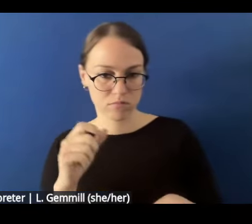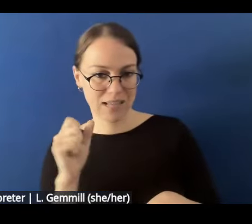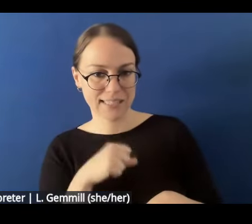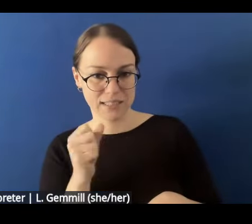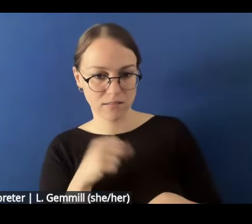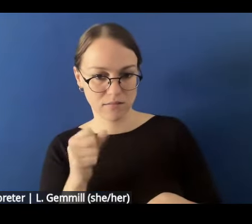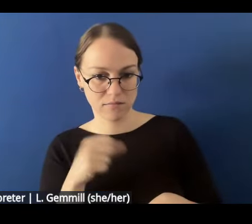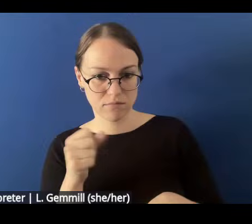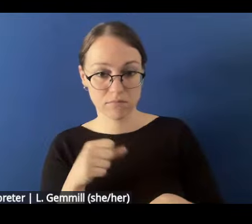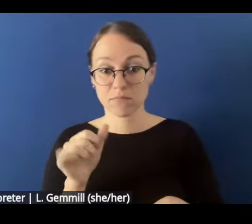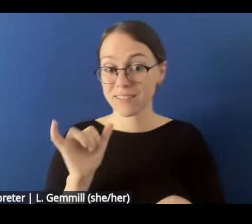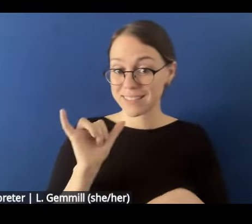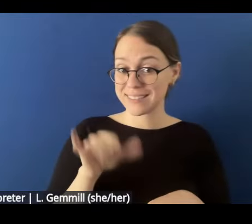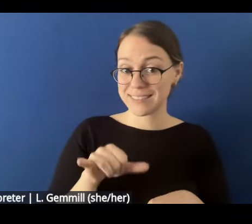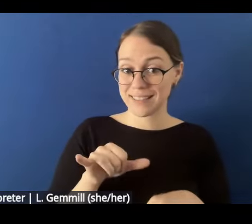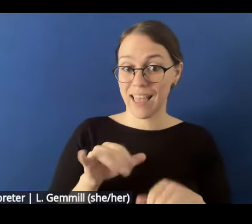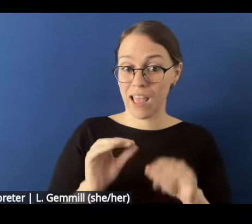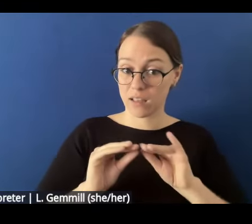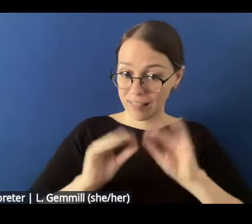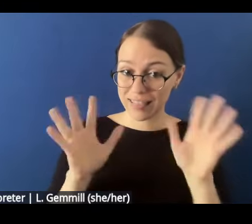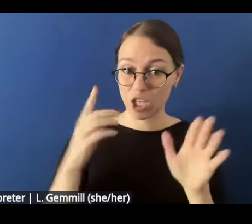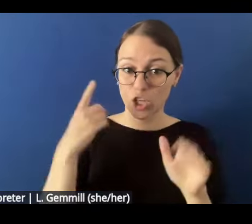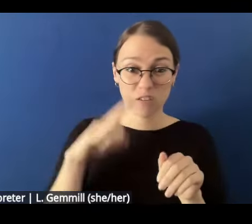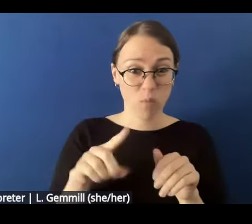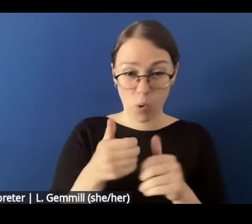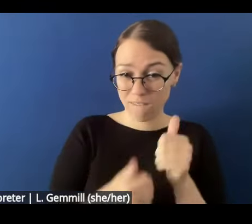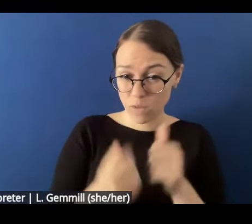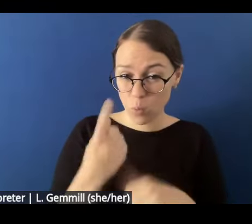And that would be clear for everyone, petitioners,